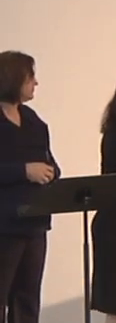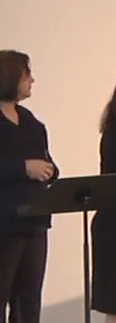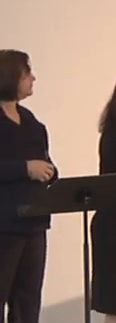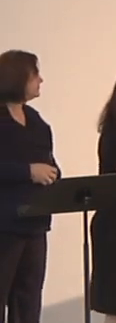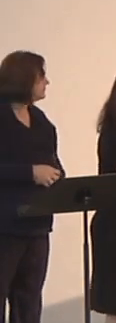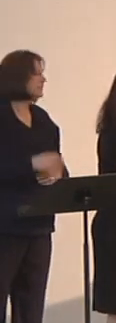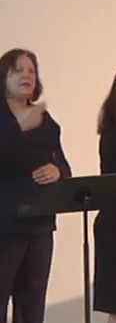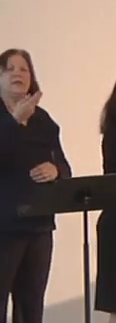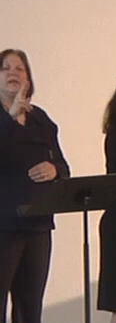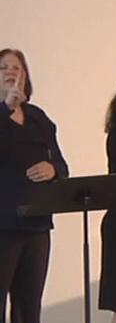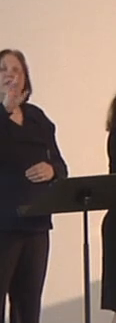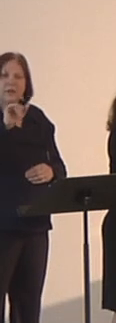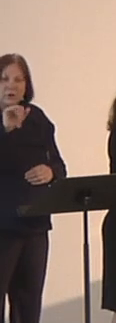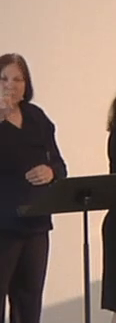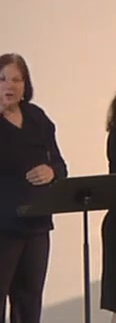Hilary Va.